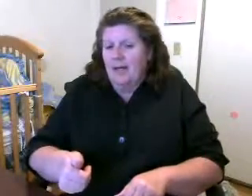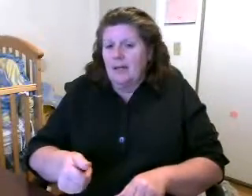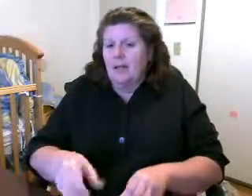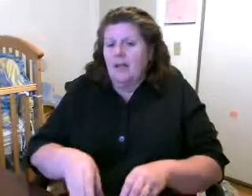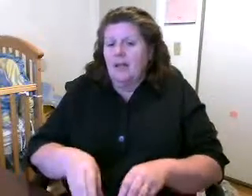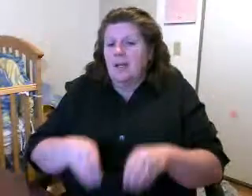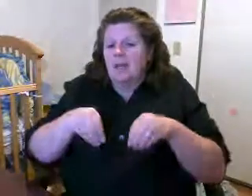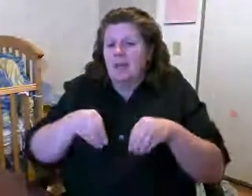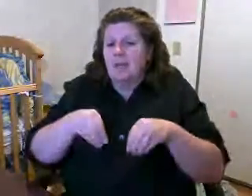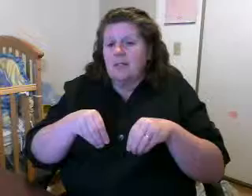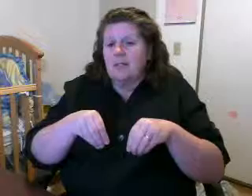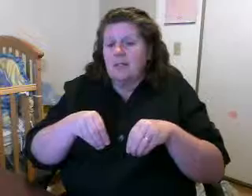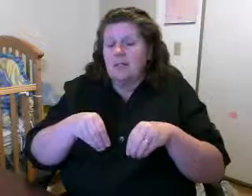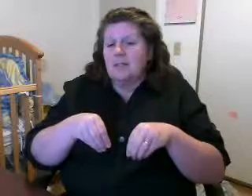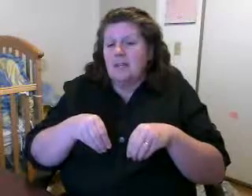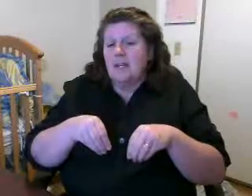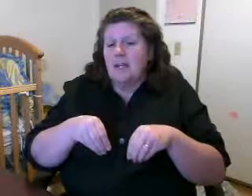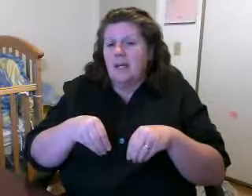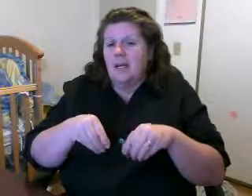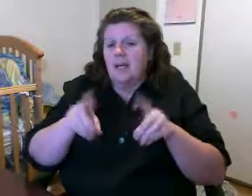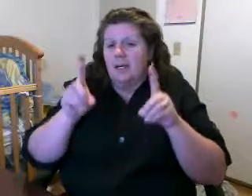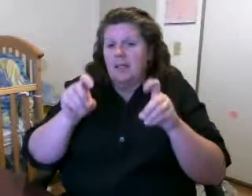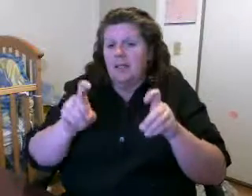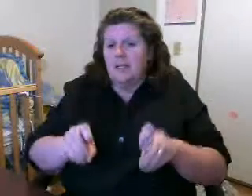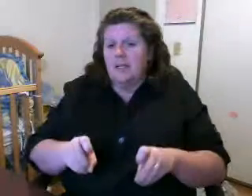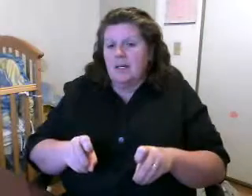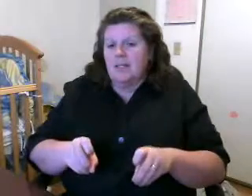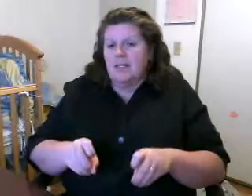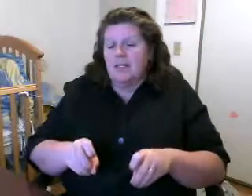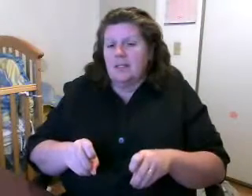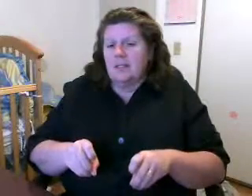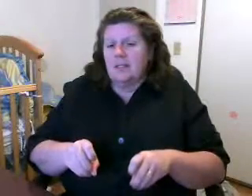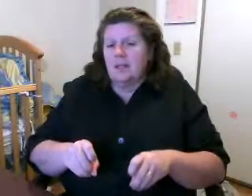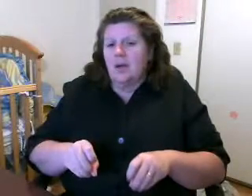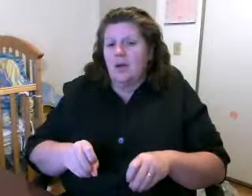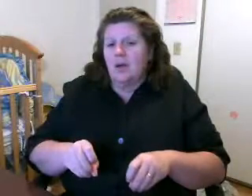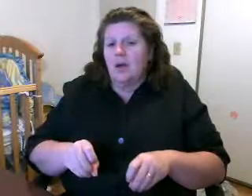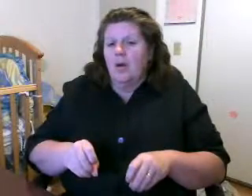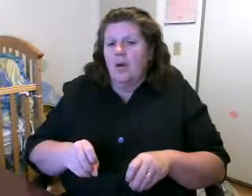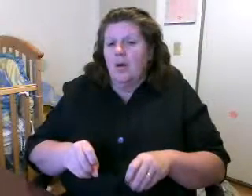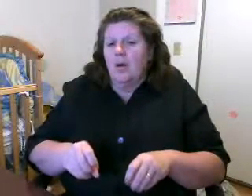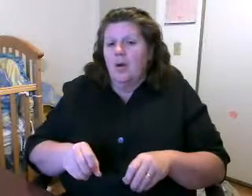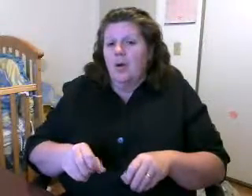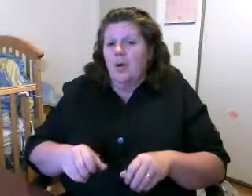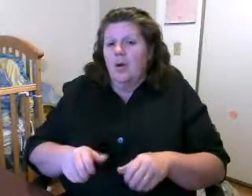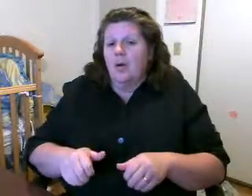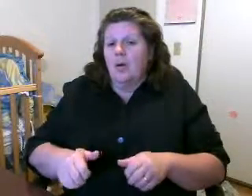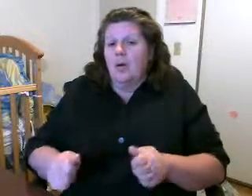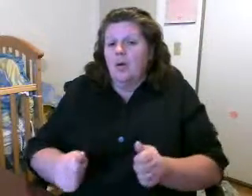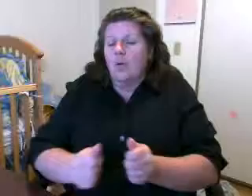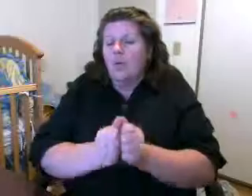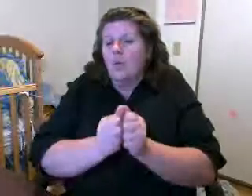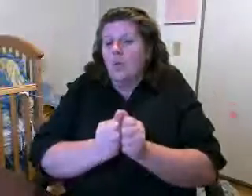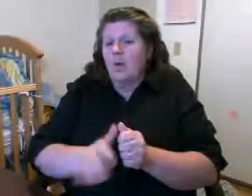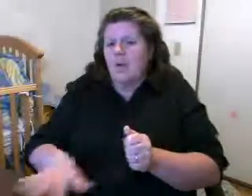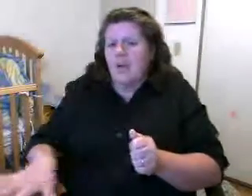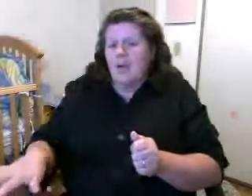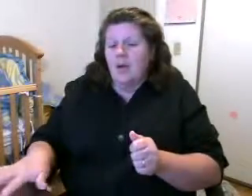In July of 2012, you must then have a bachelor's degree. So even though you take the written test and you don't need a